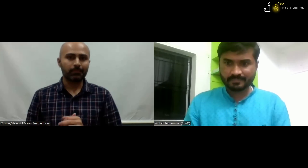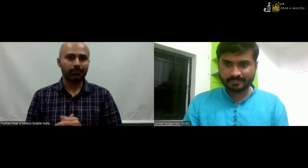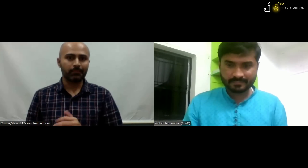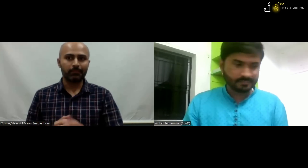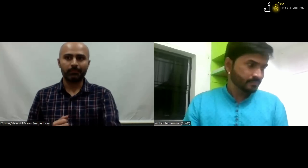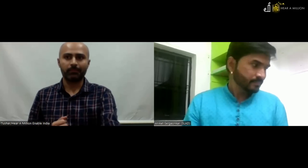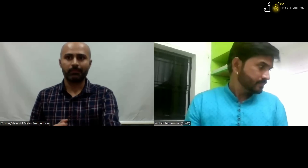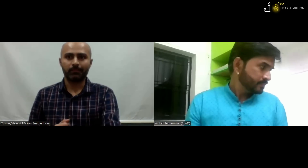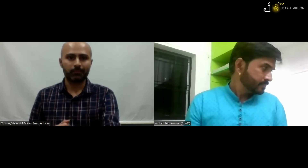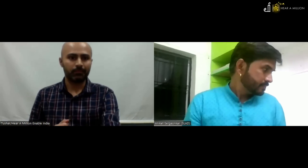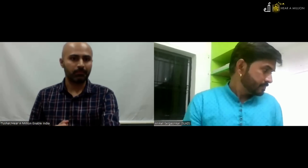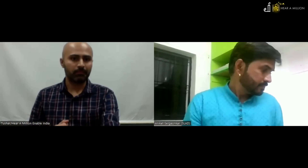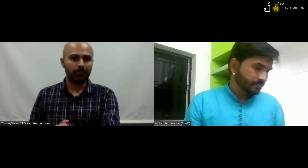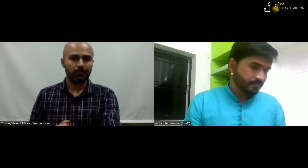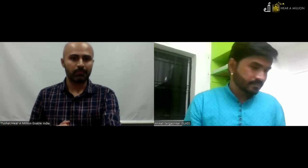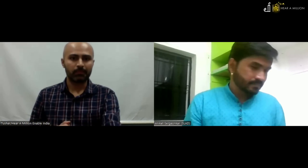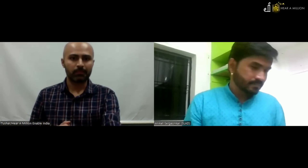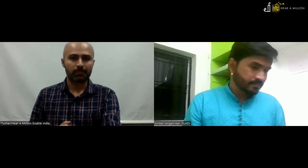have Sarpan, please?